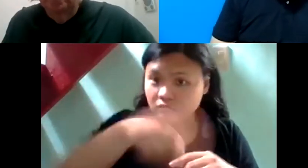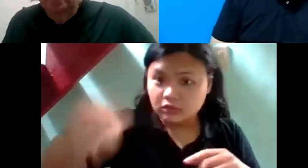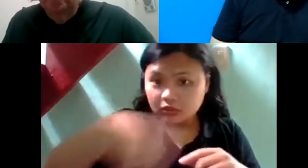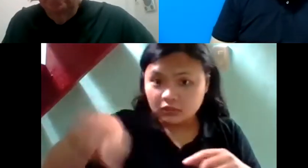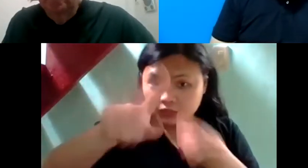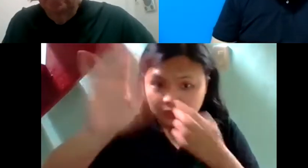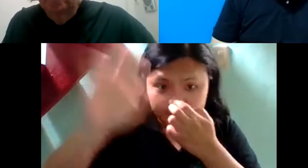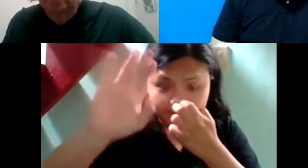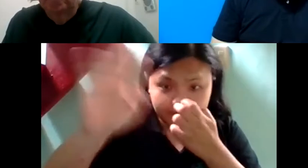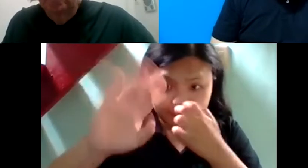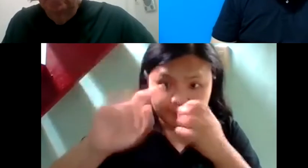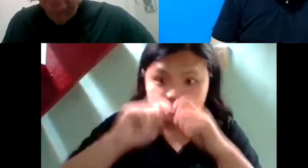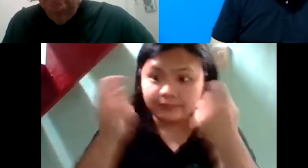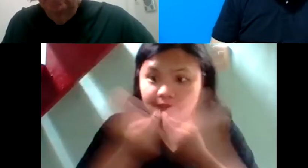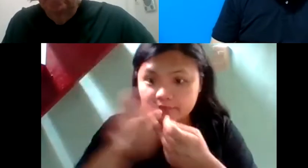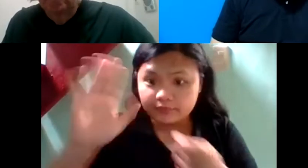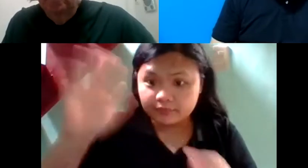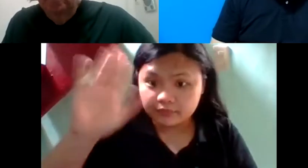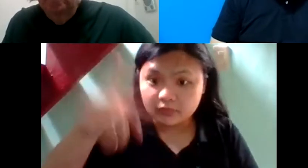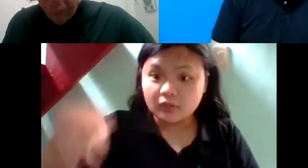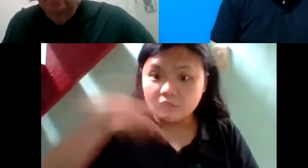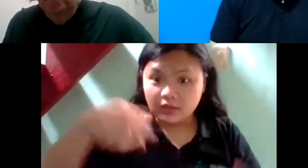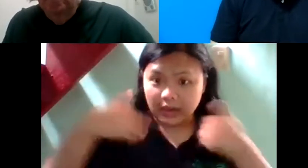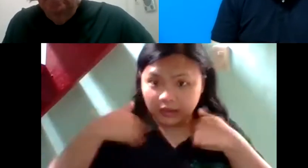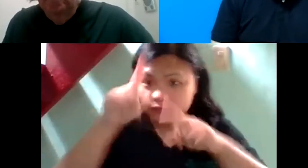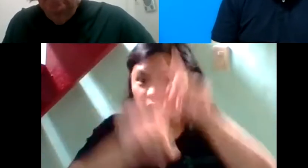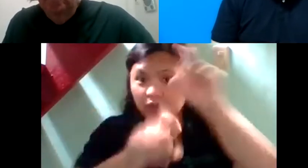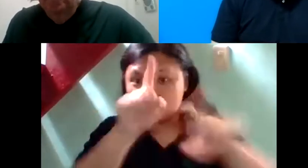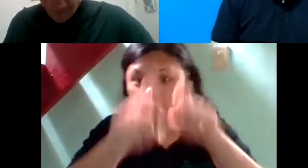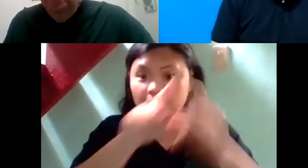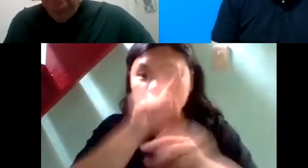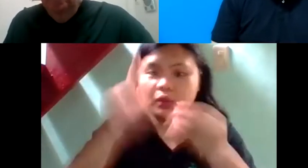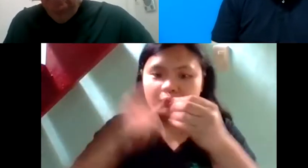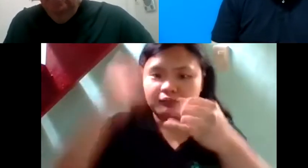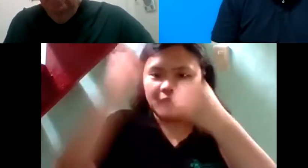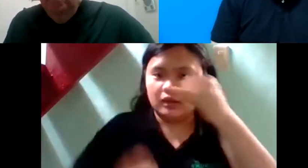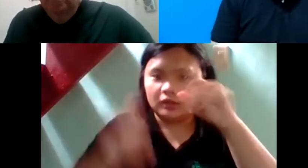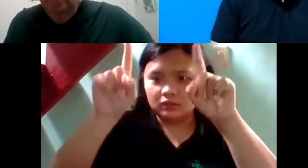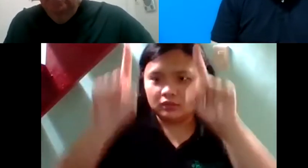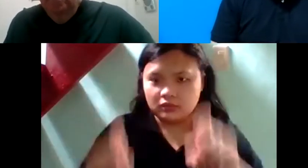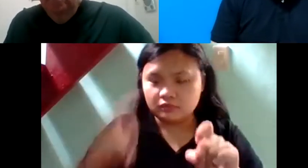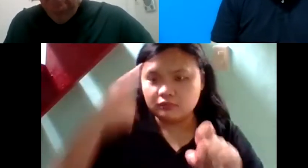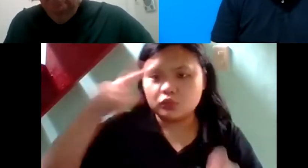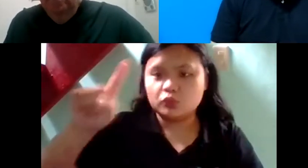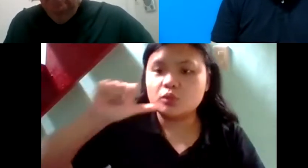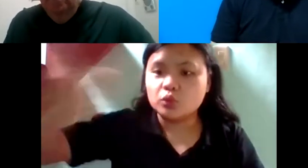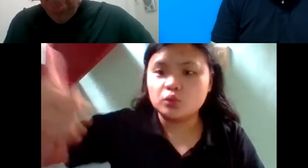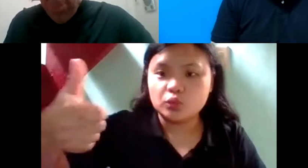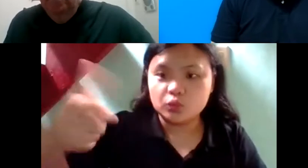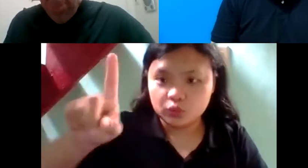Okay, I'm spotlighted. So I just want to get everybody's attention here. I